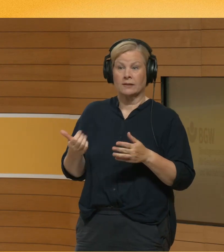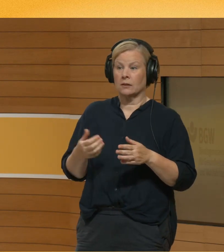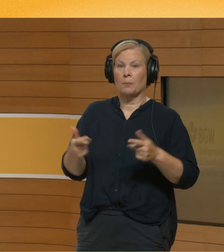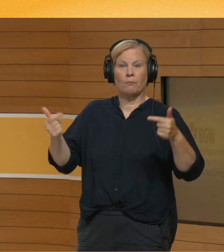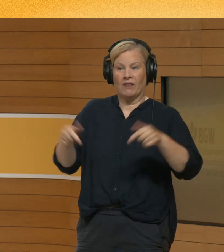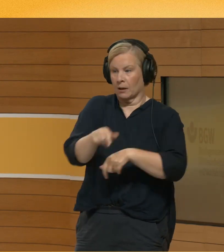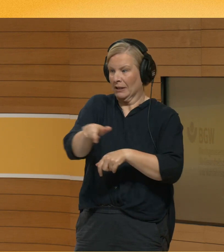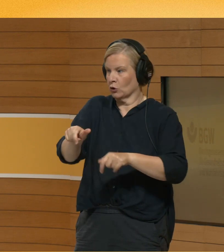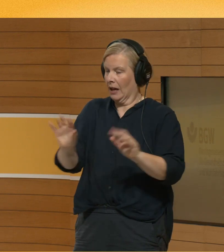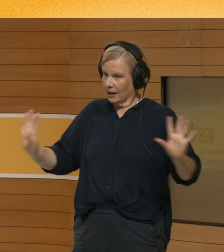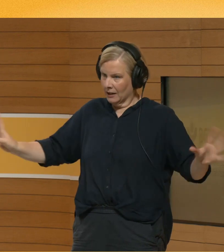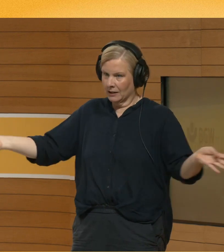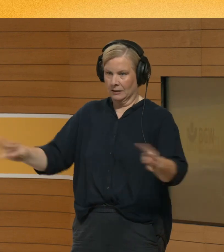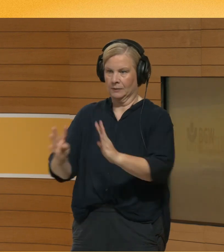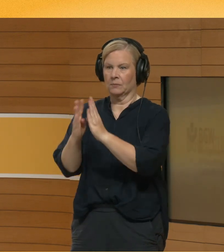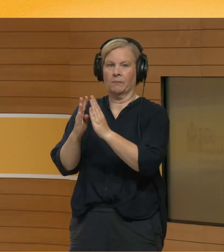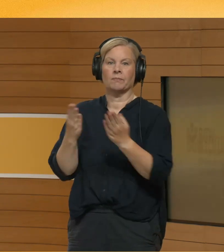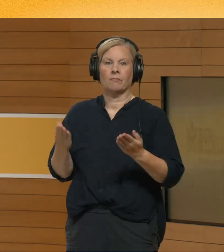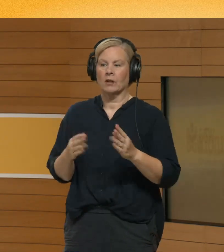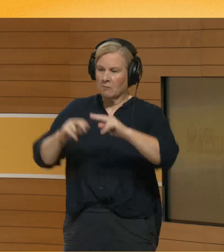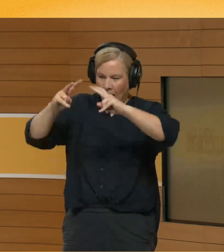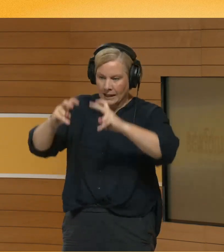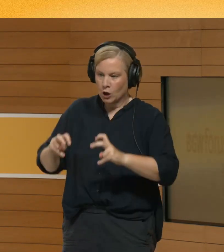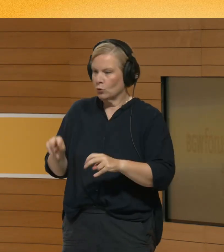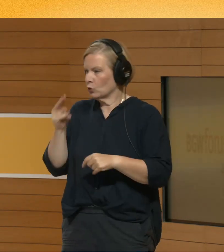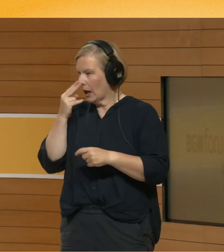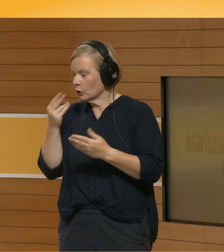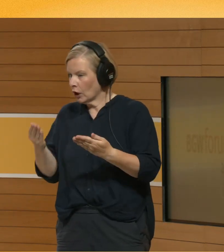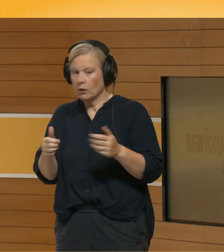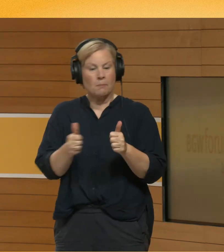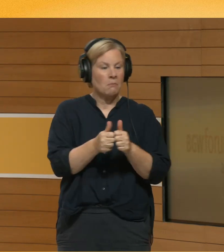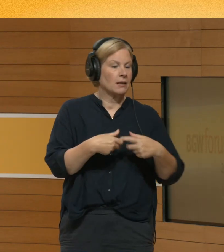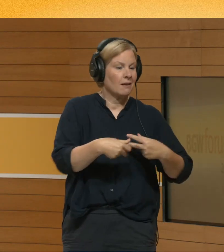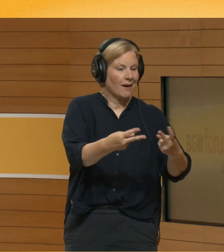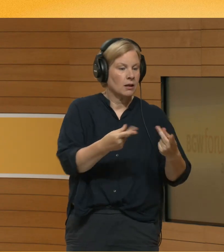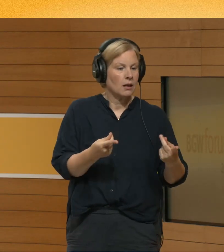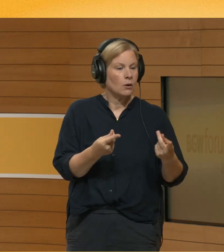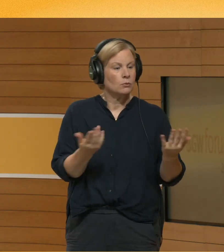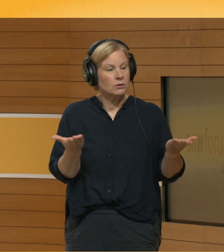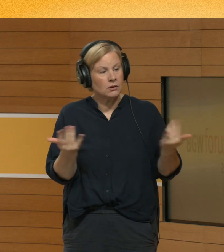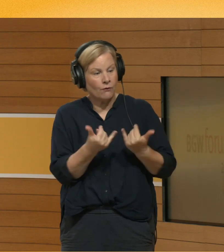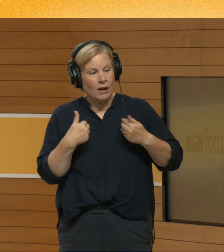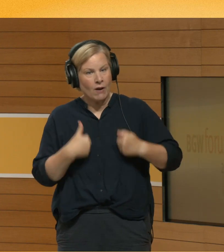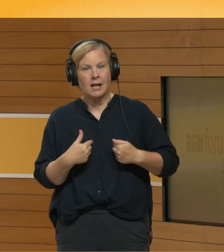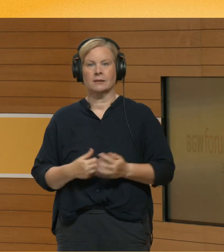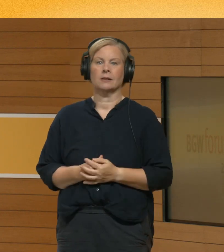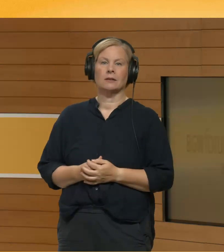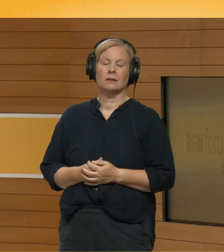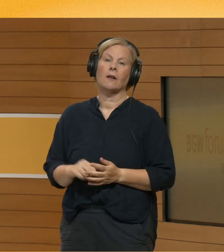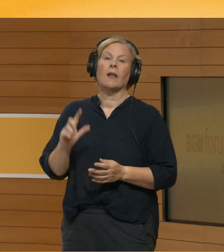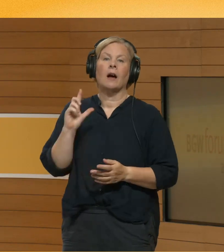the twin hospital, and I suppose looked at the Magnet documentation, and that I don't